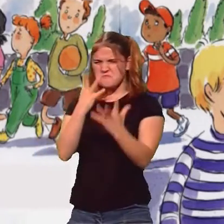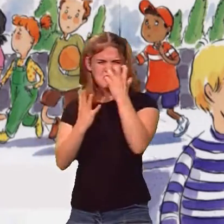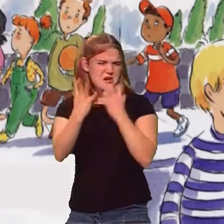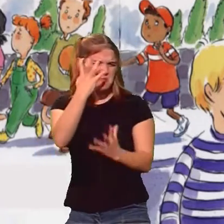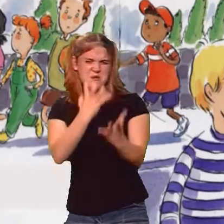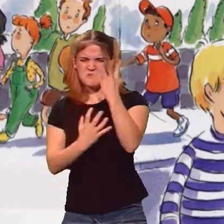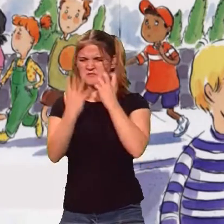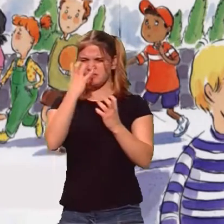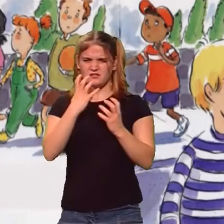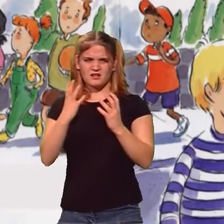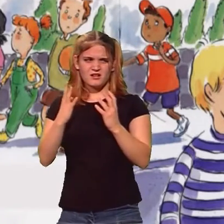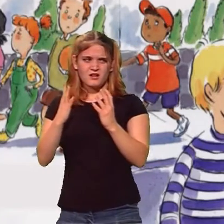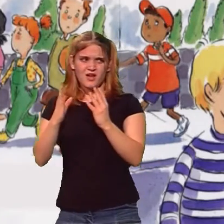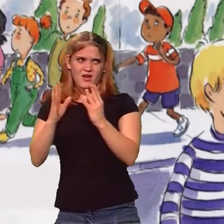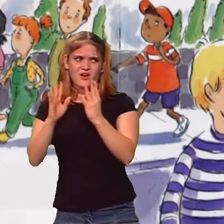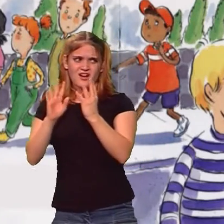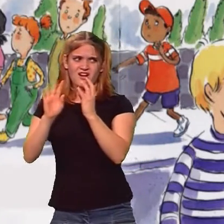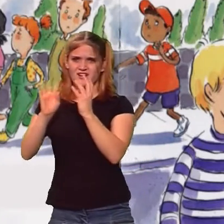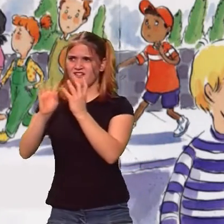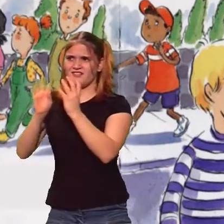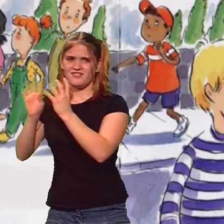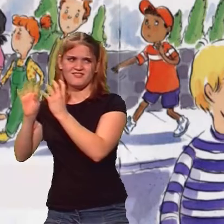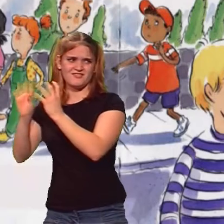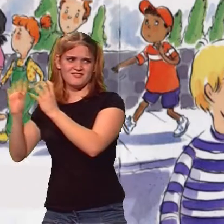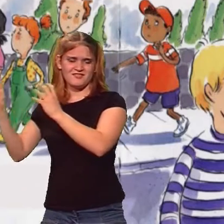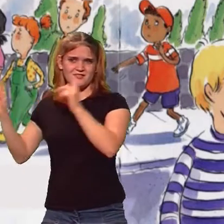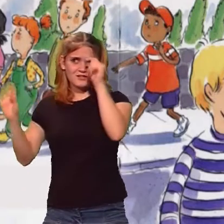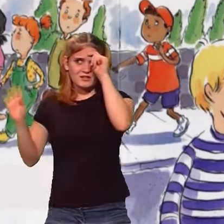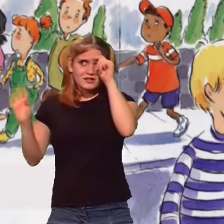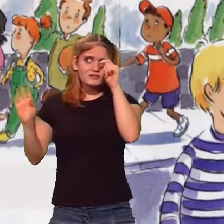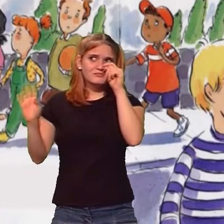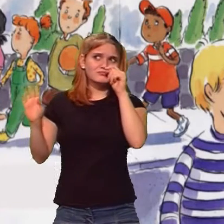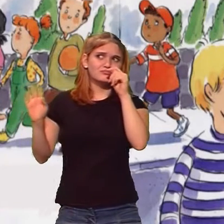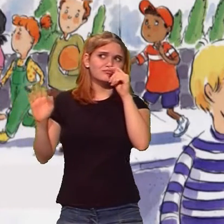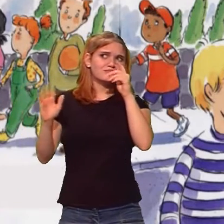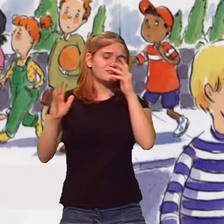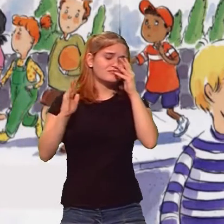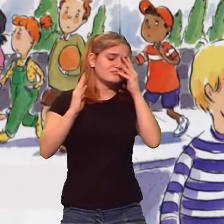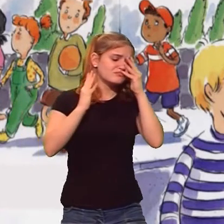And they would see Thomas getting mad. And they didn't want to play with him.